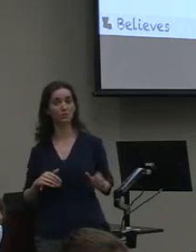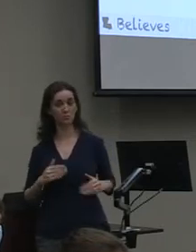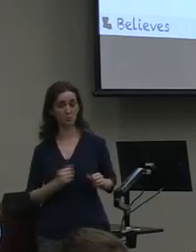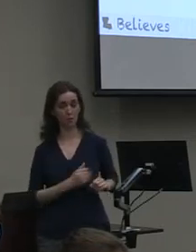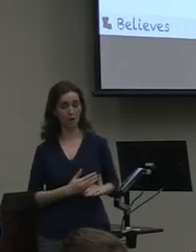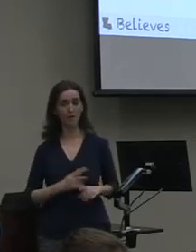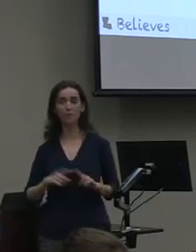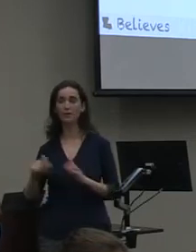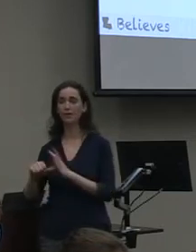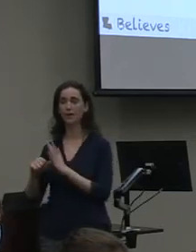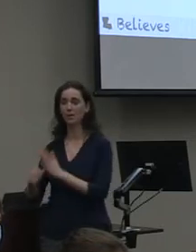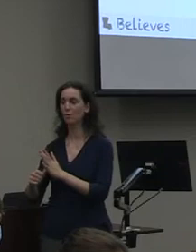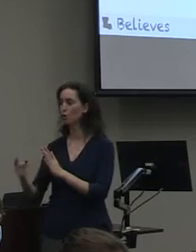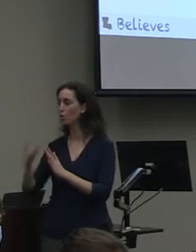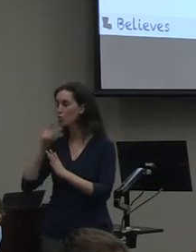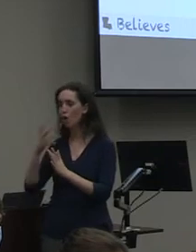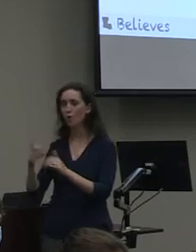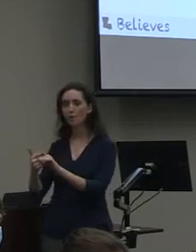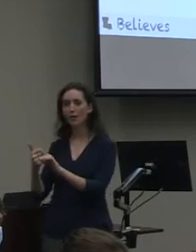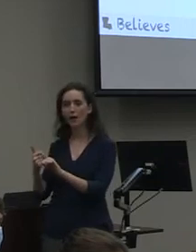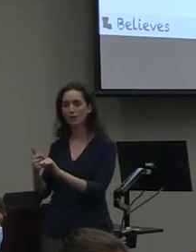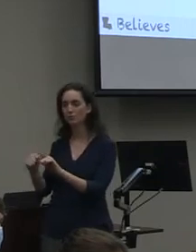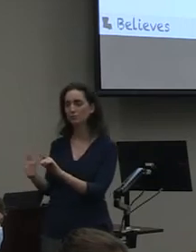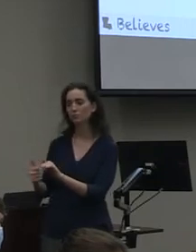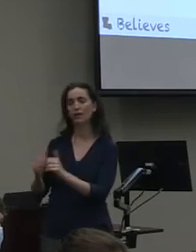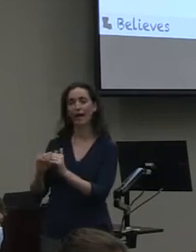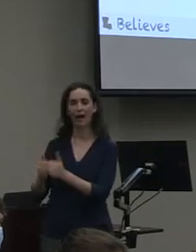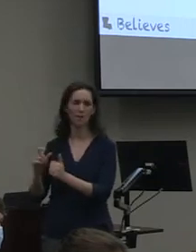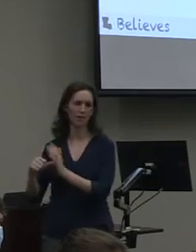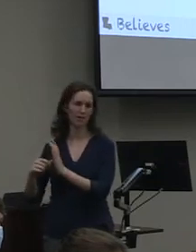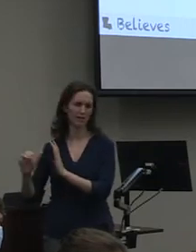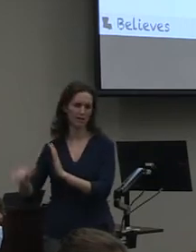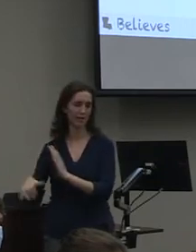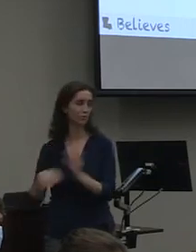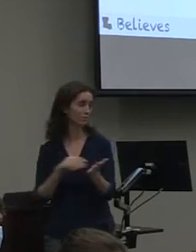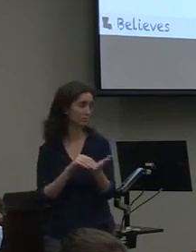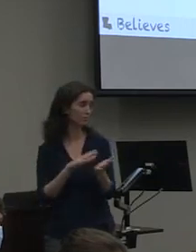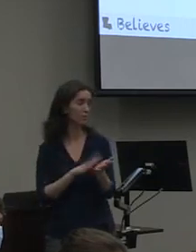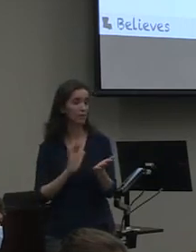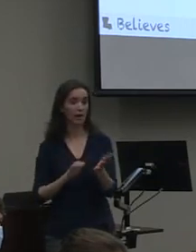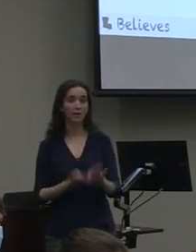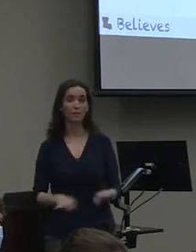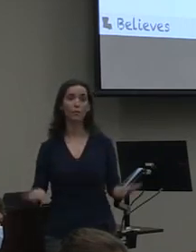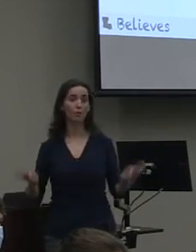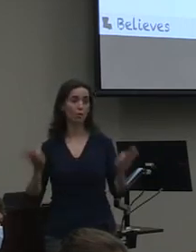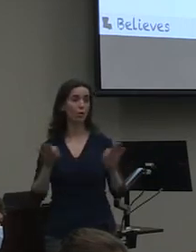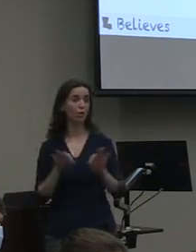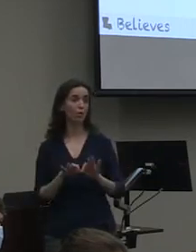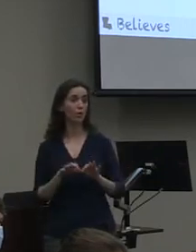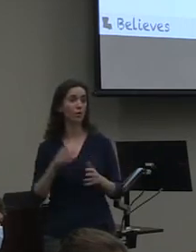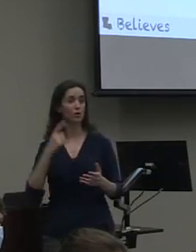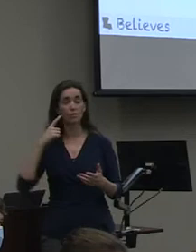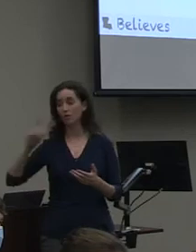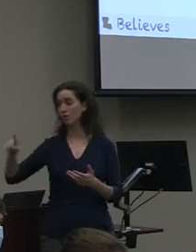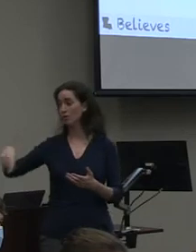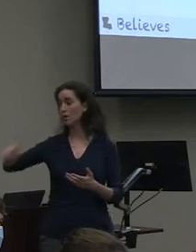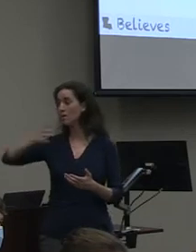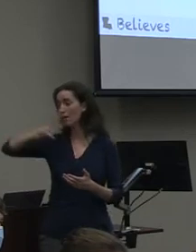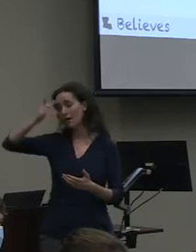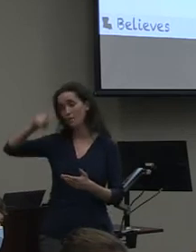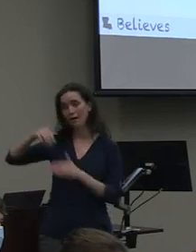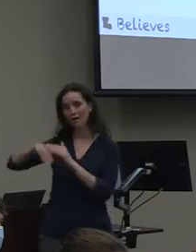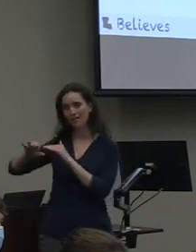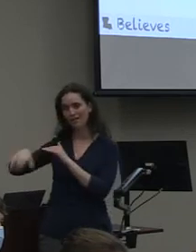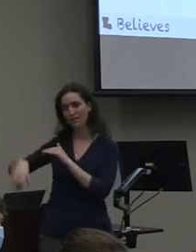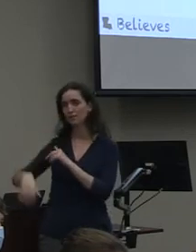have emphasis on the remediation piece. So I would just note that that's important for parents to have access to